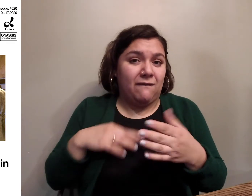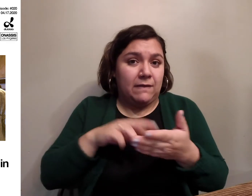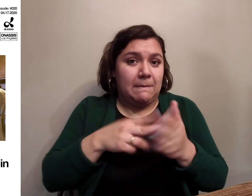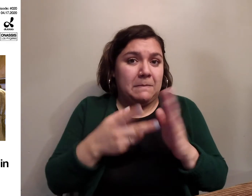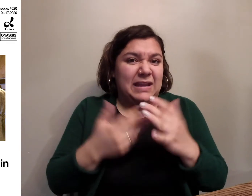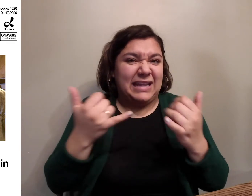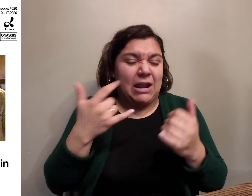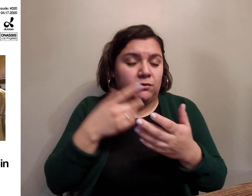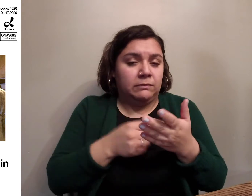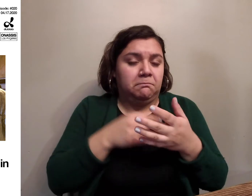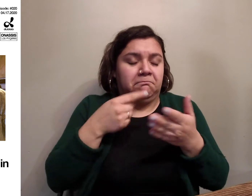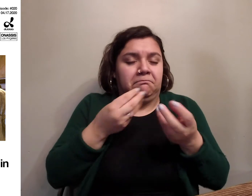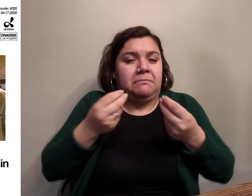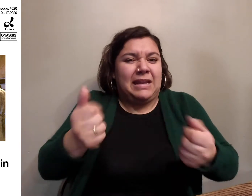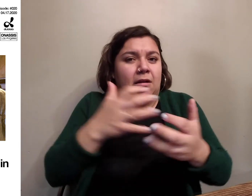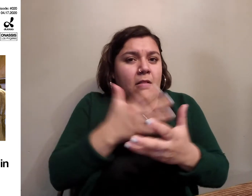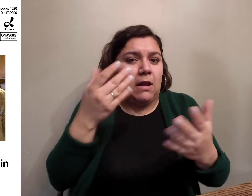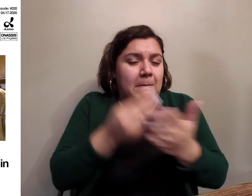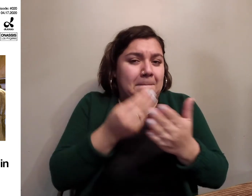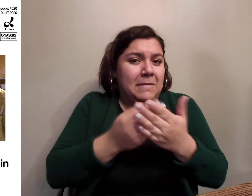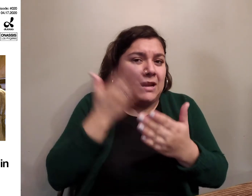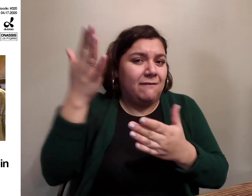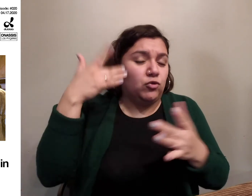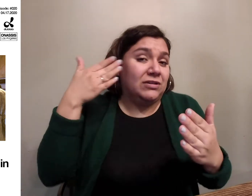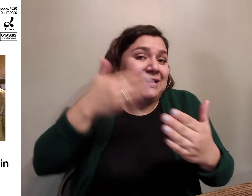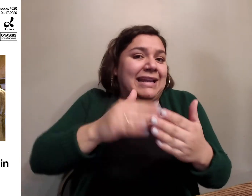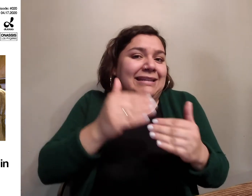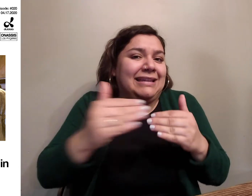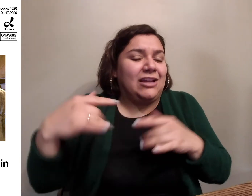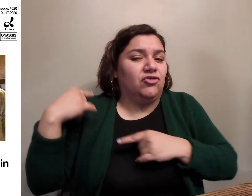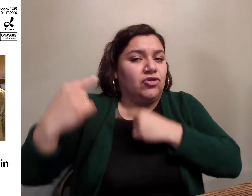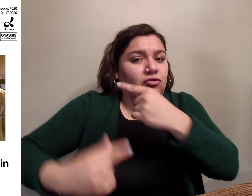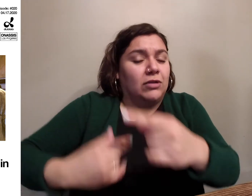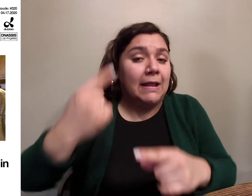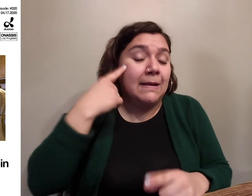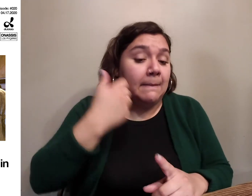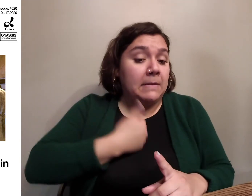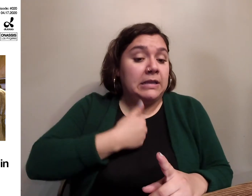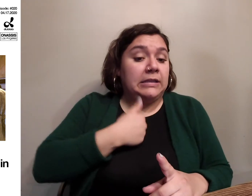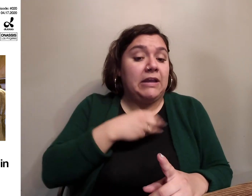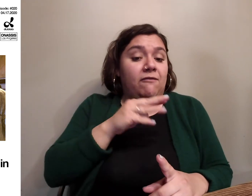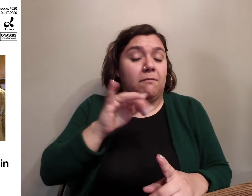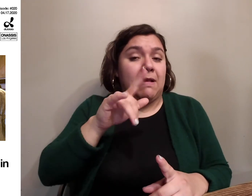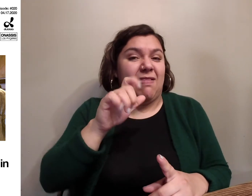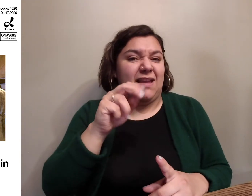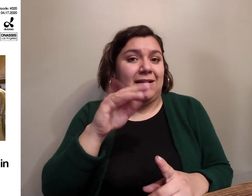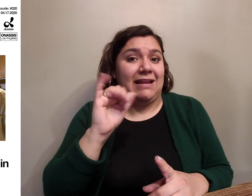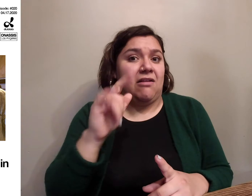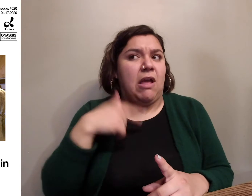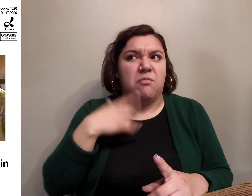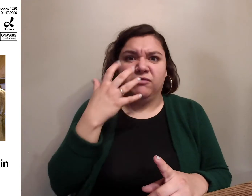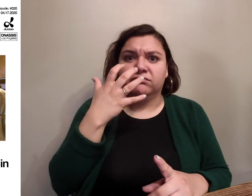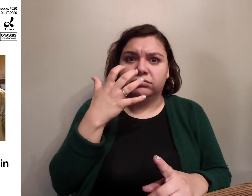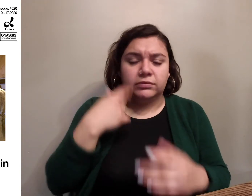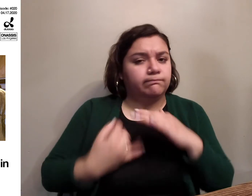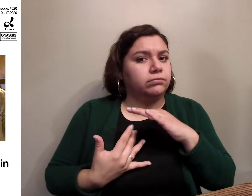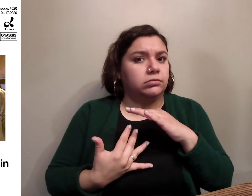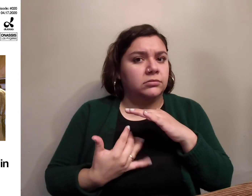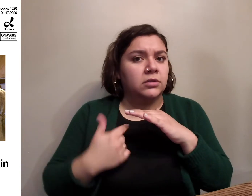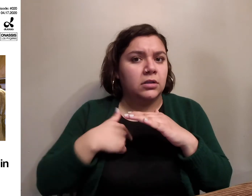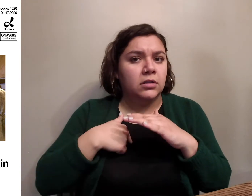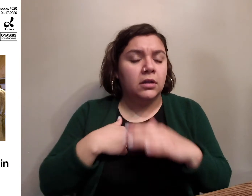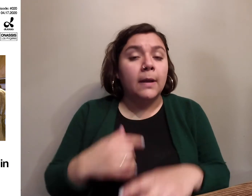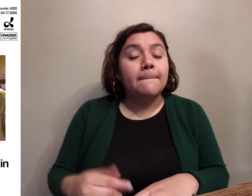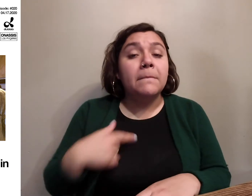generation. So I think if I was a millennial, I would be furious. If I was a Generation Z person, I would be even more furious